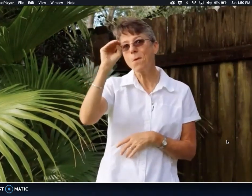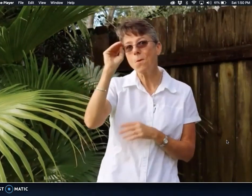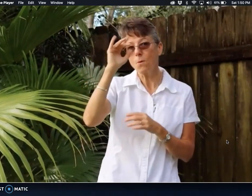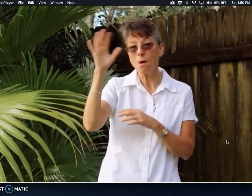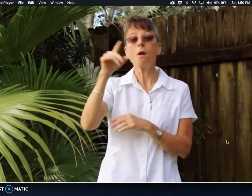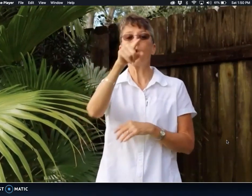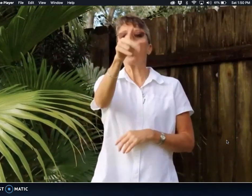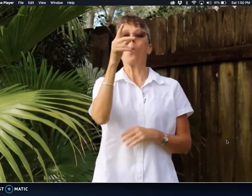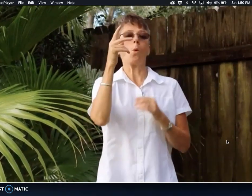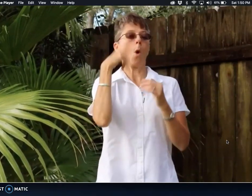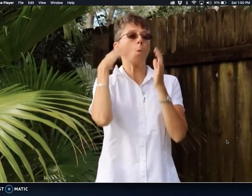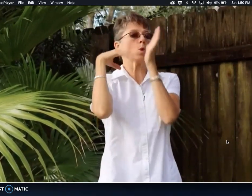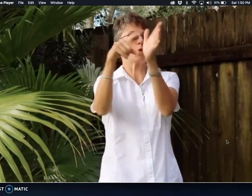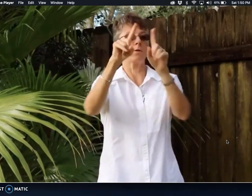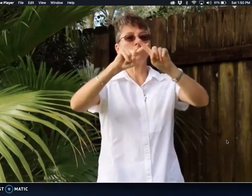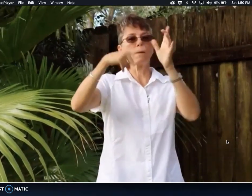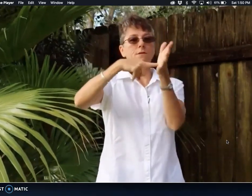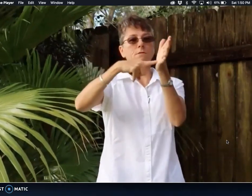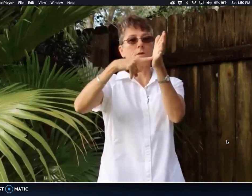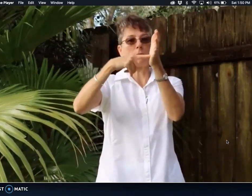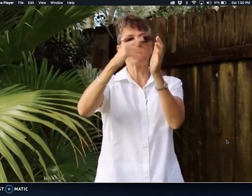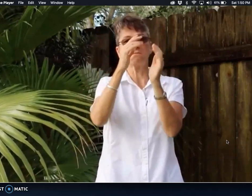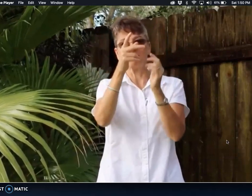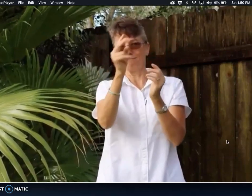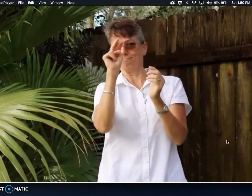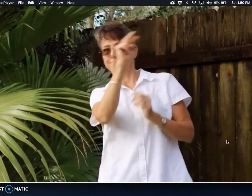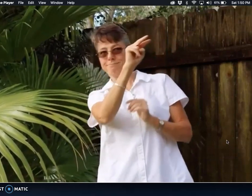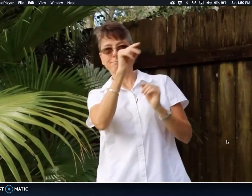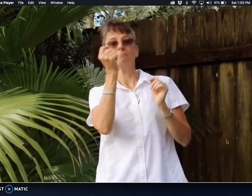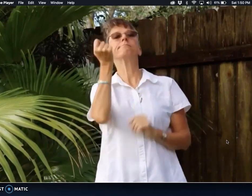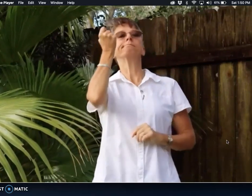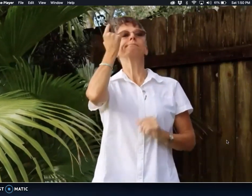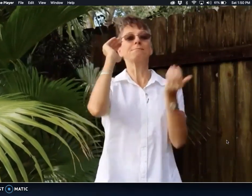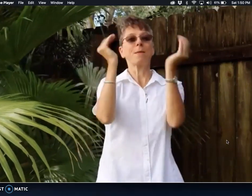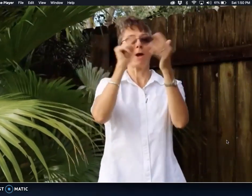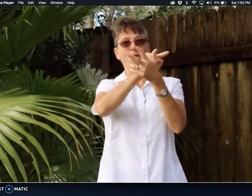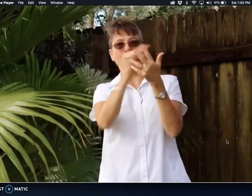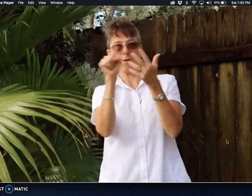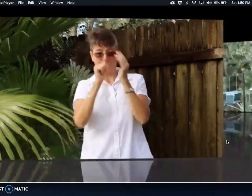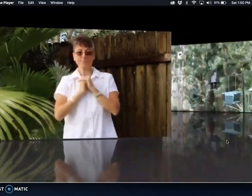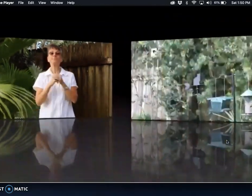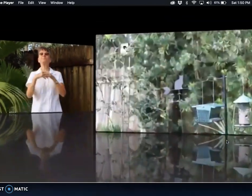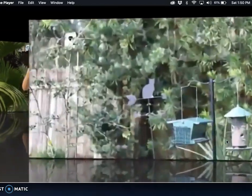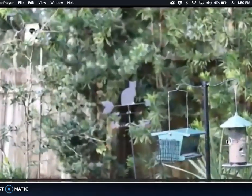a 4.0 or a 6.0, and I'll show you the difference between the two so you can